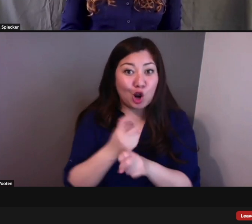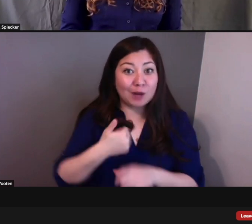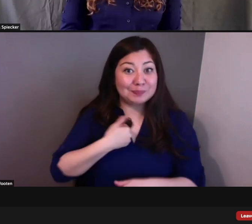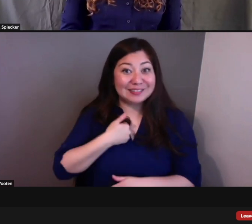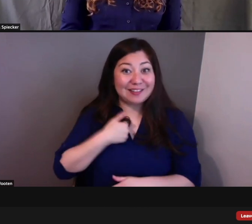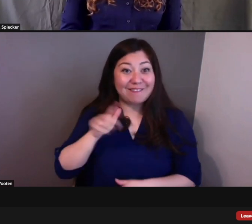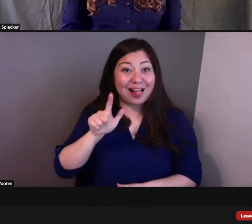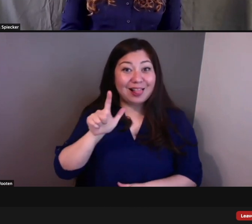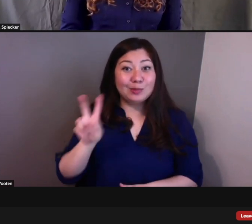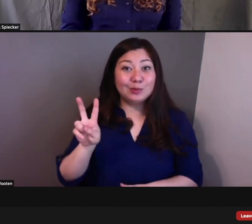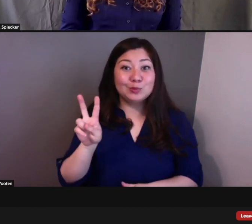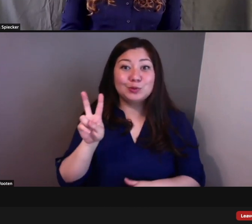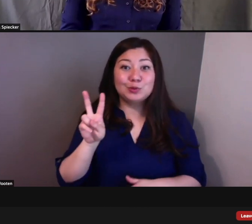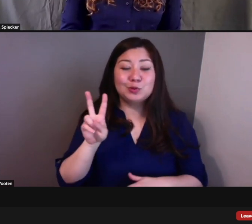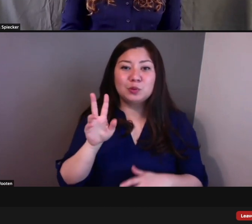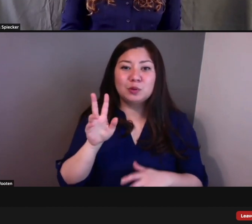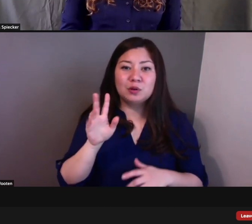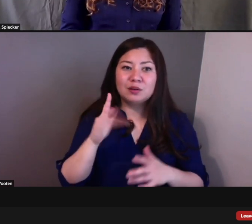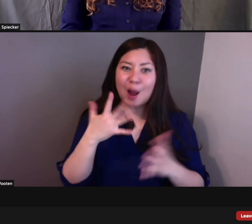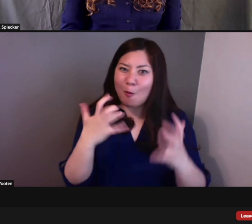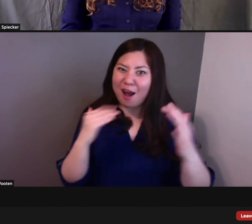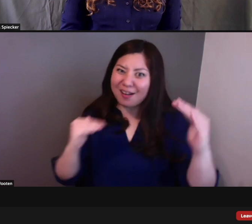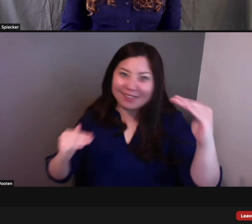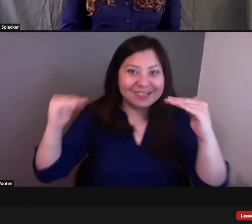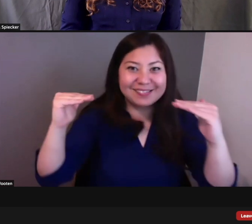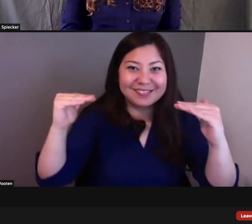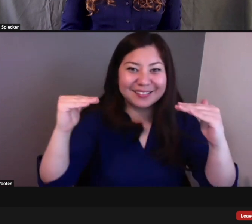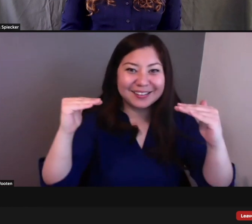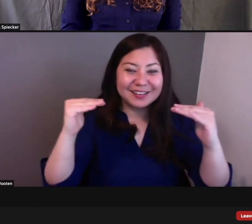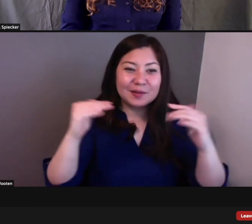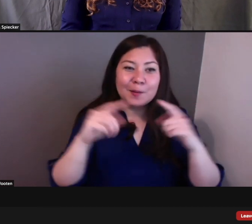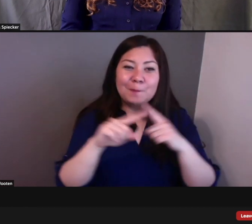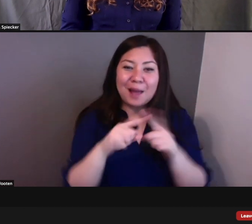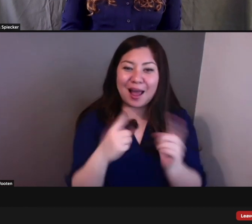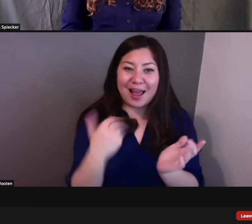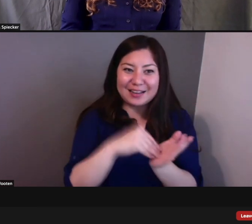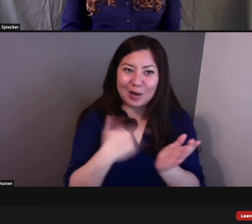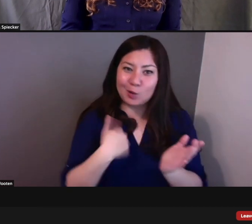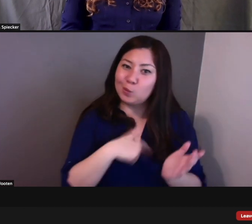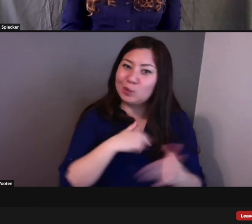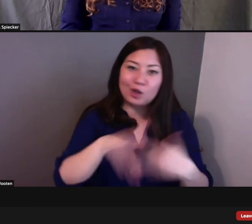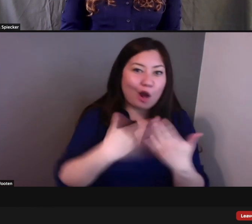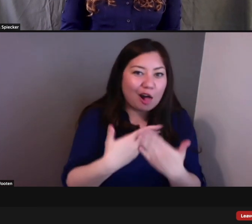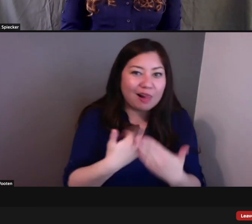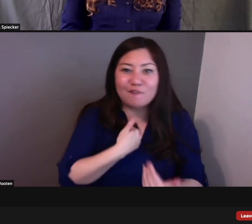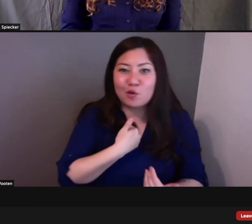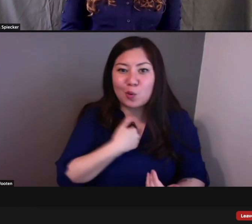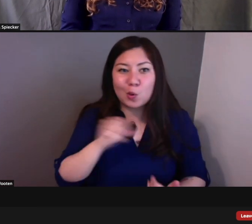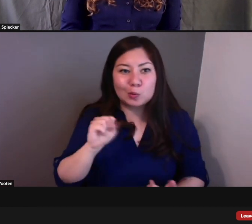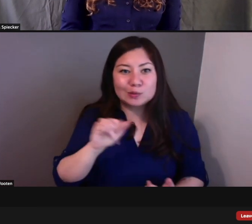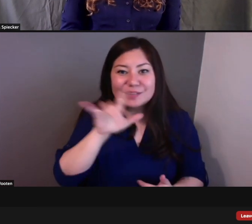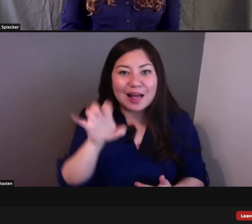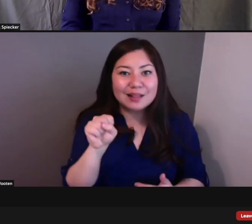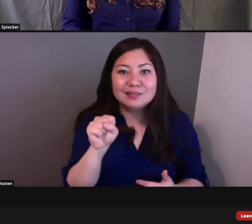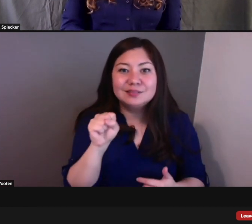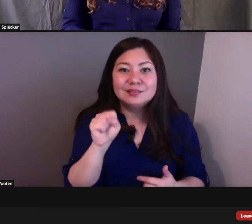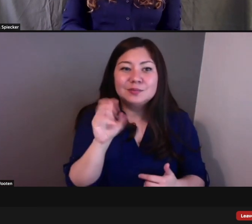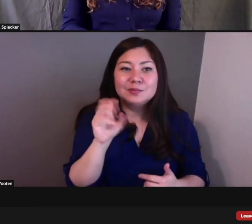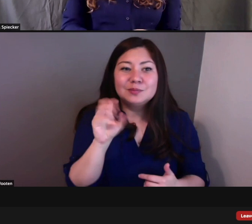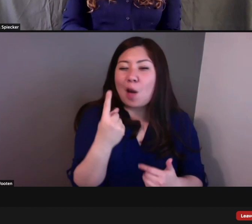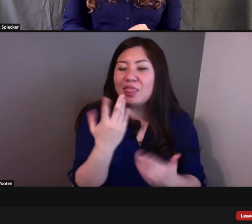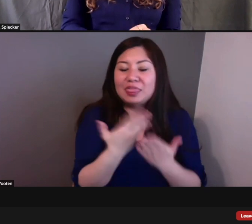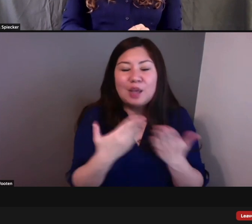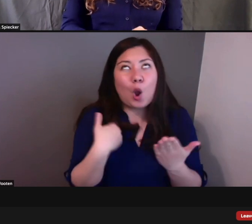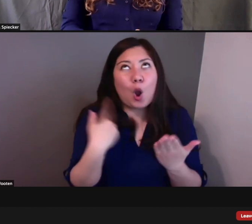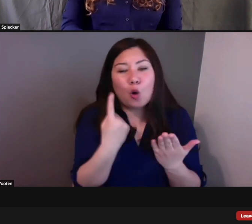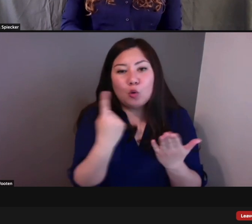to research, choose the appropriate stem sign and play with the ASL. And sometimes it will become